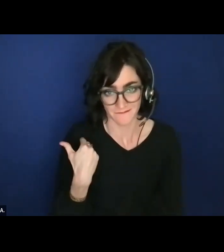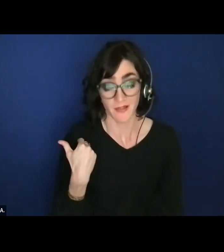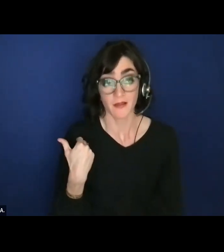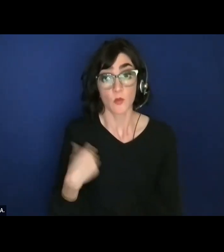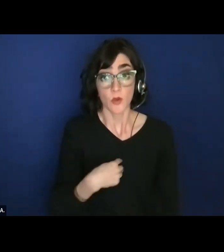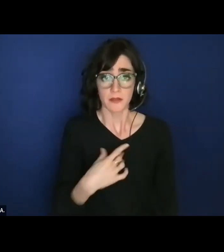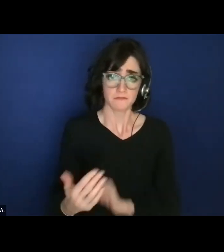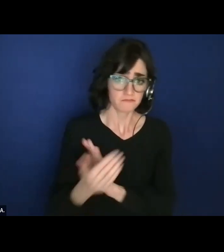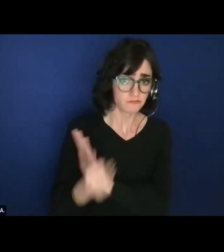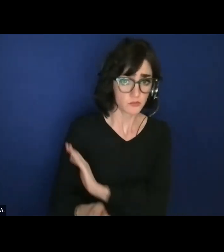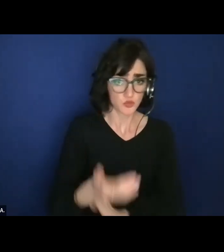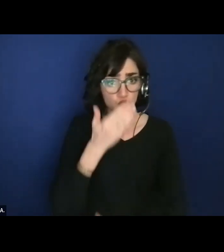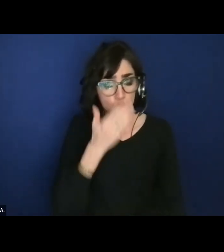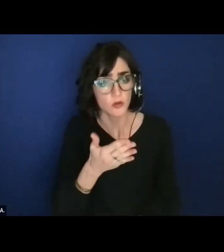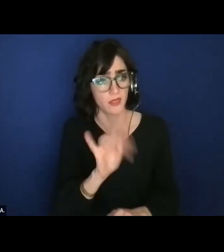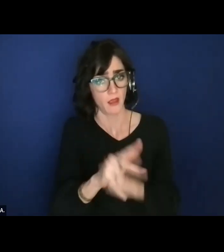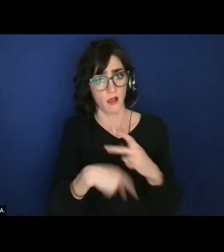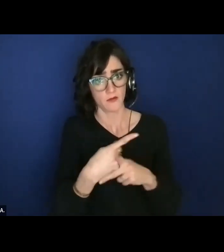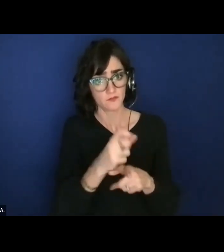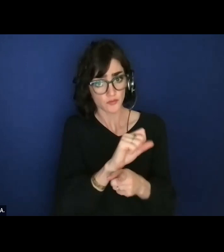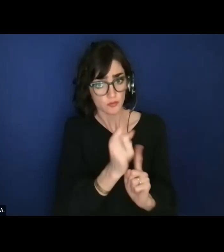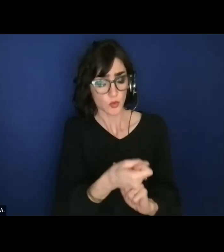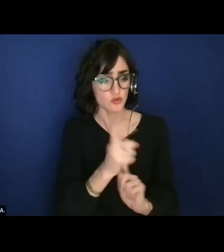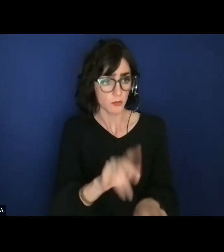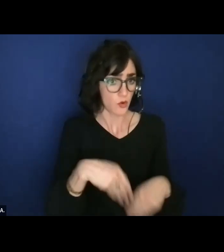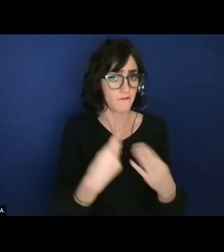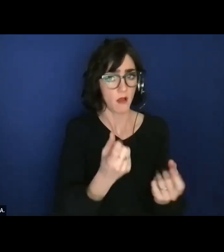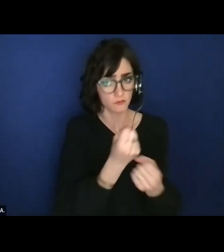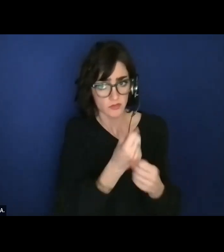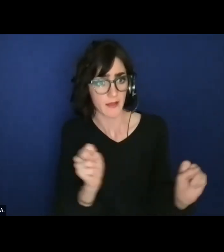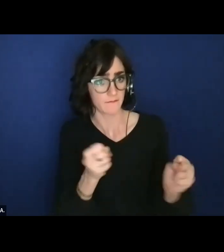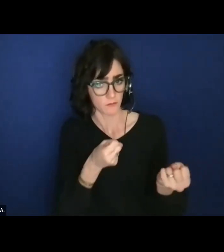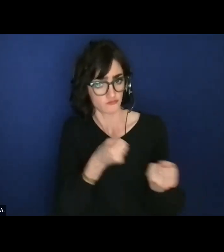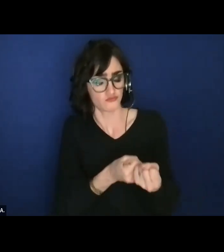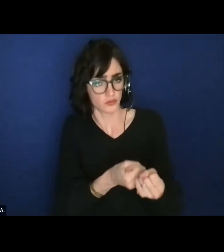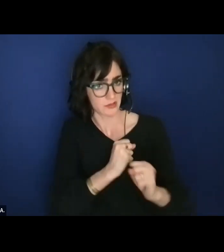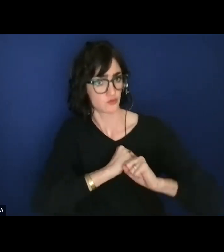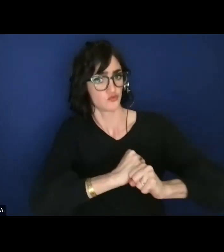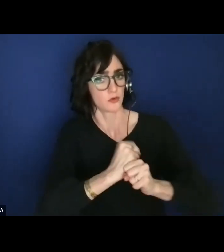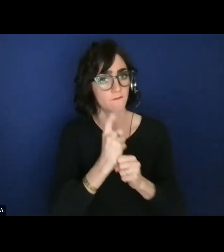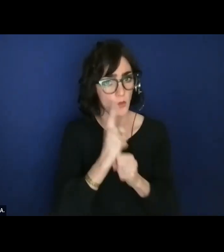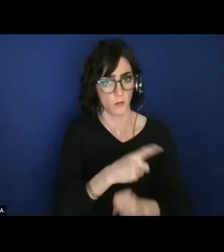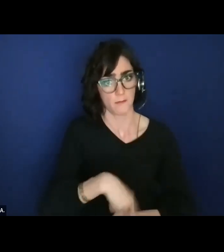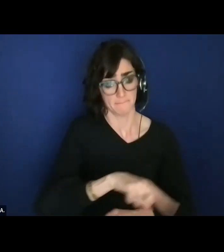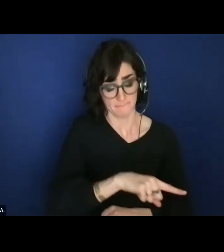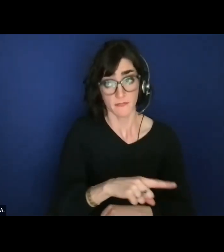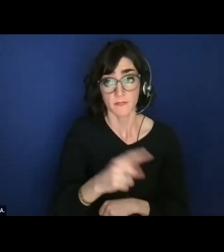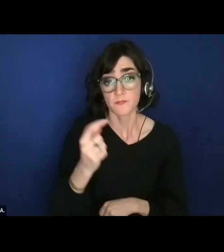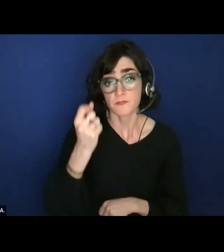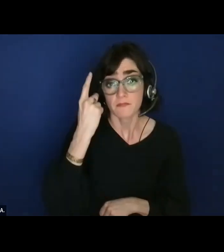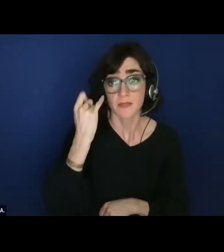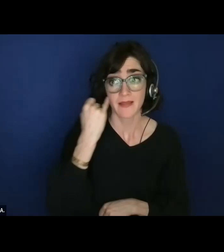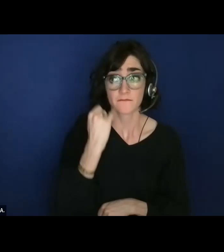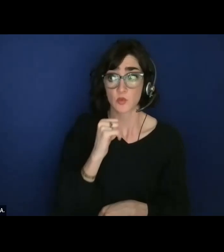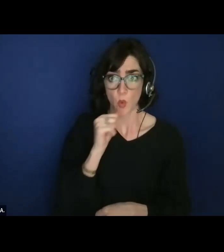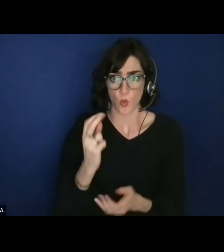of those situations in providing safety and security. So to remove us entirely, I